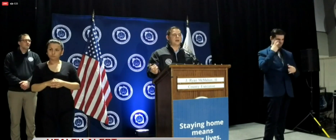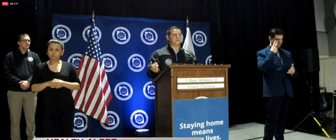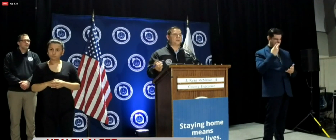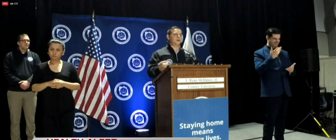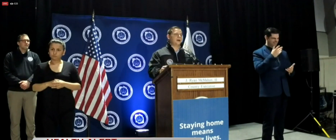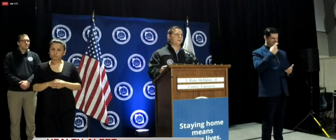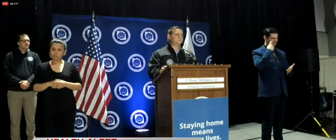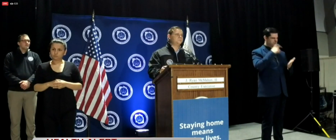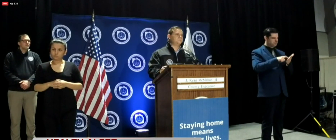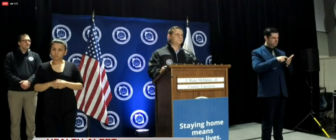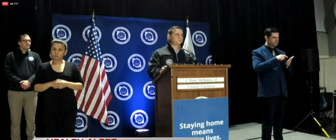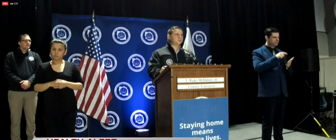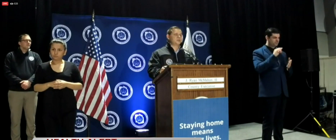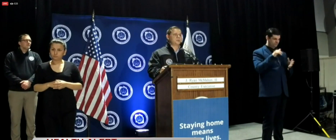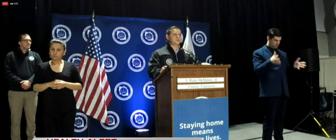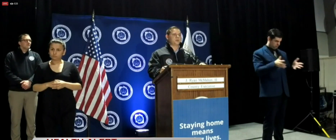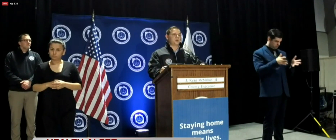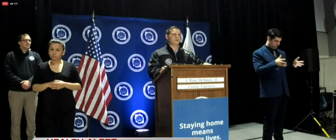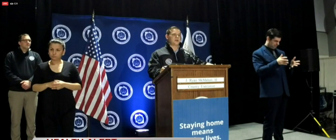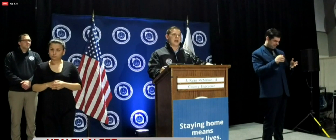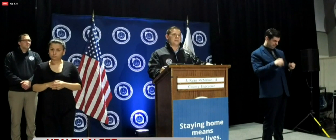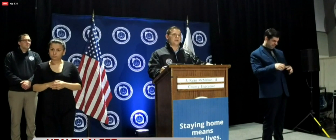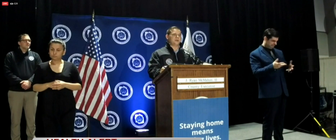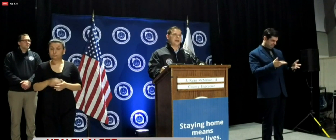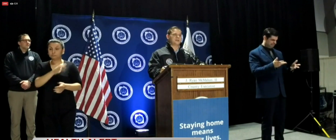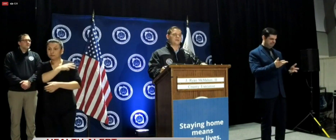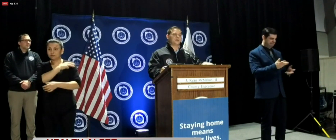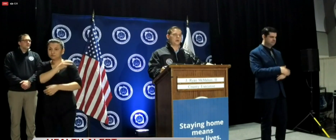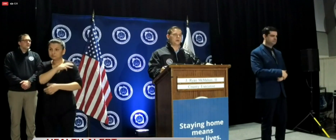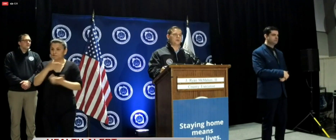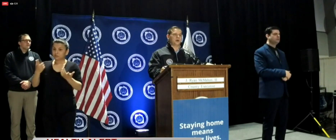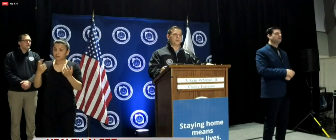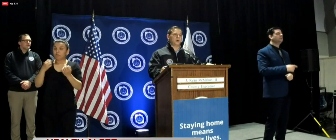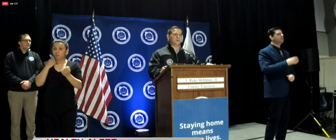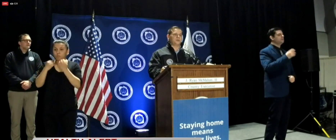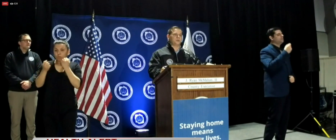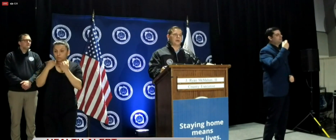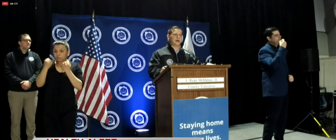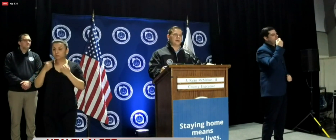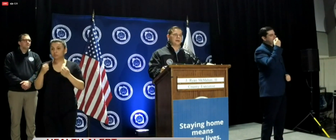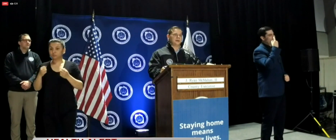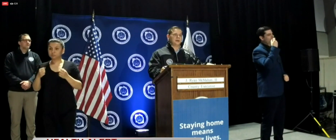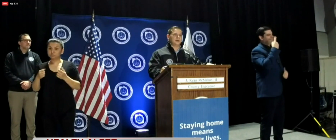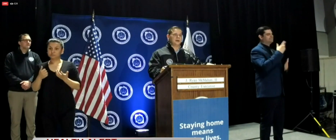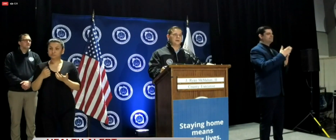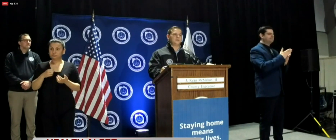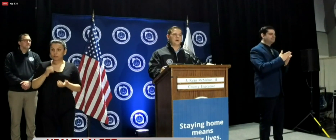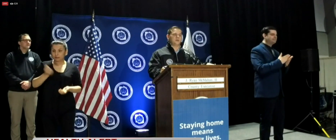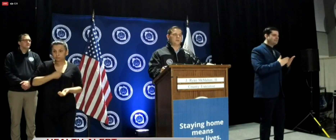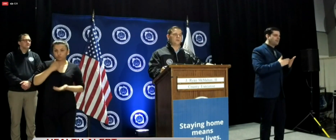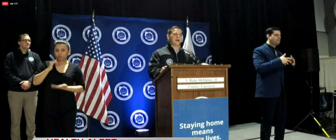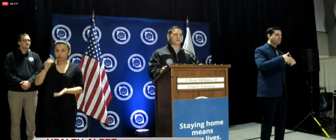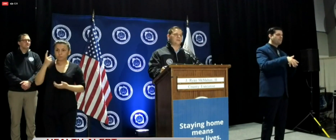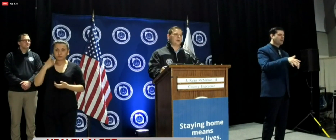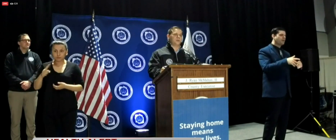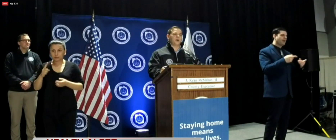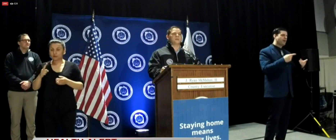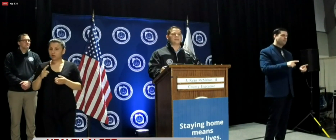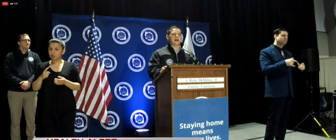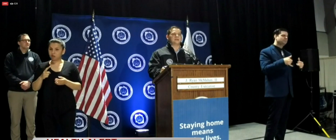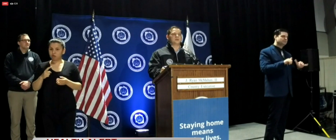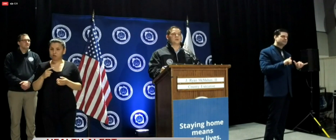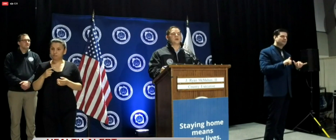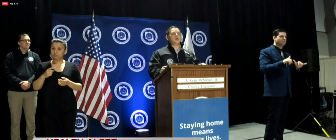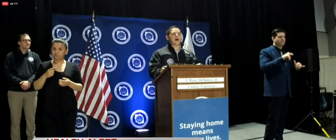you an example. Some of these parades are happening. They're asking for the local fire departments to be involved with them. We've asked the fire